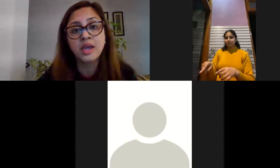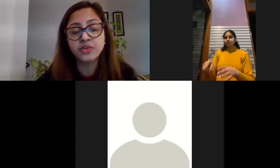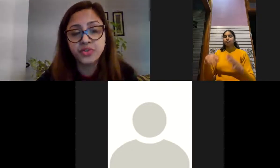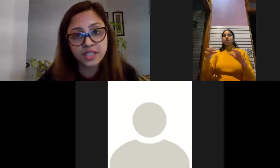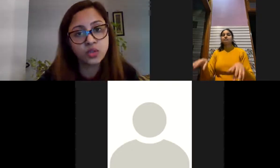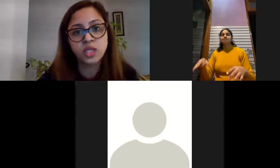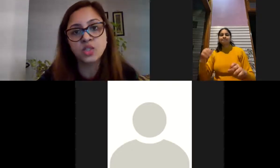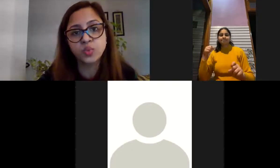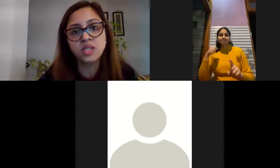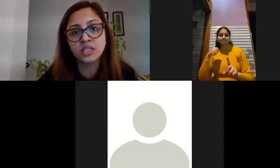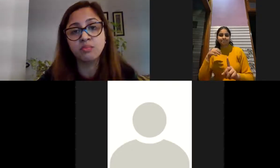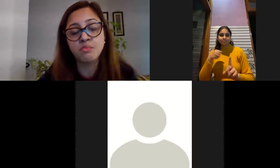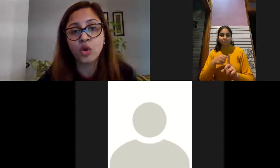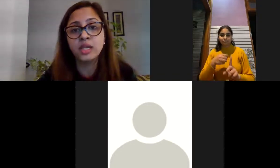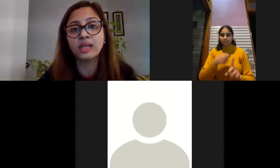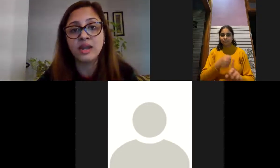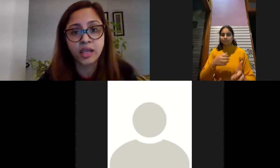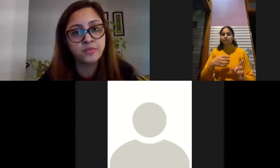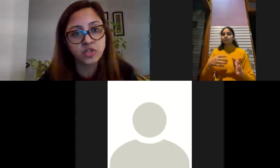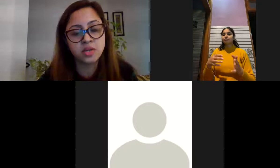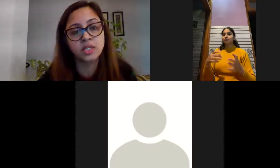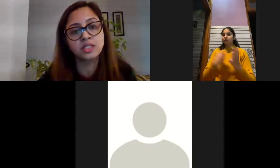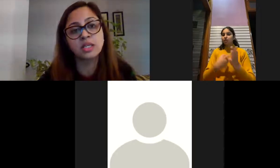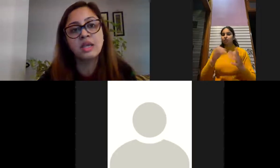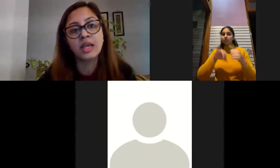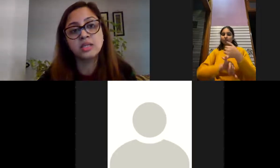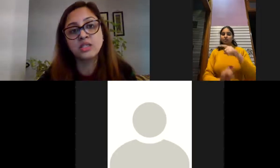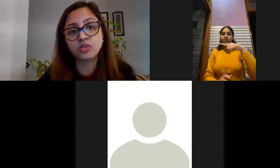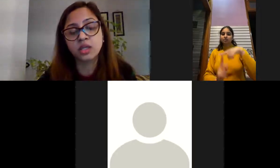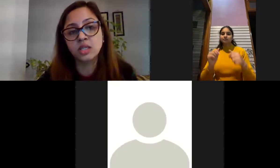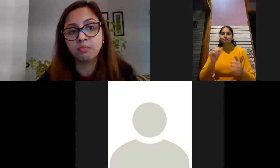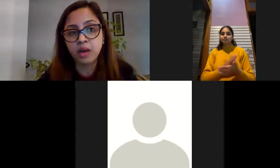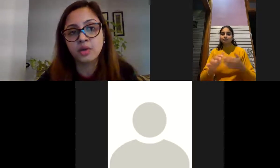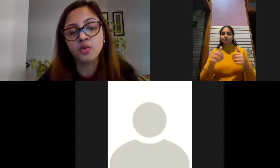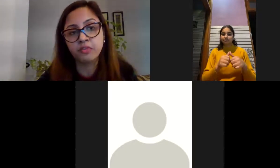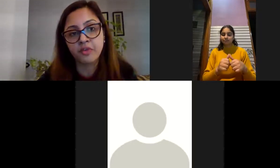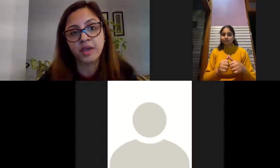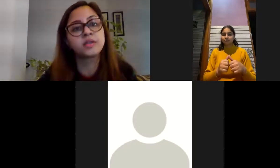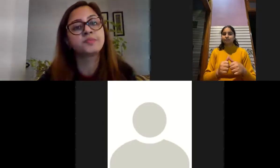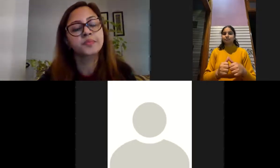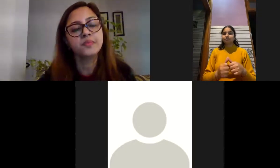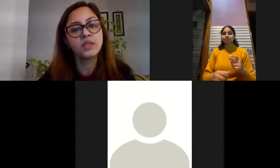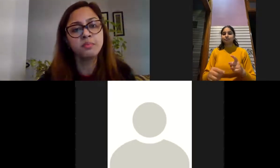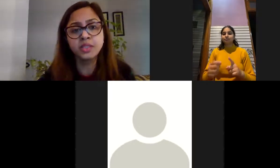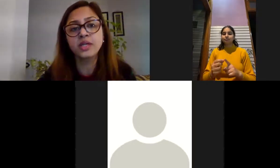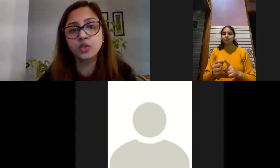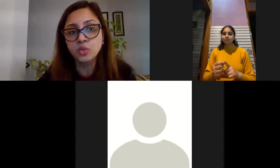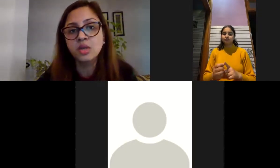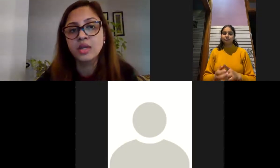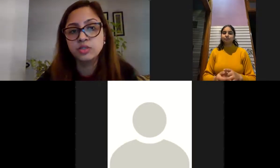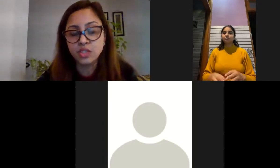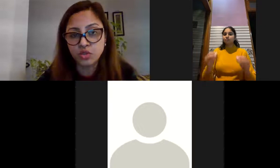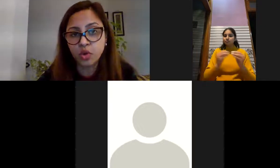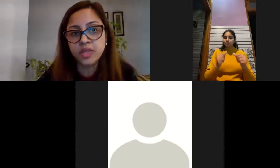Rochester resonates with the symbolic life-generating and destructing power of fire. Bertha